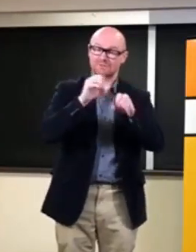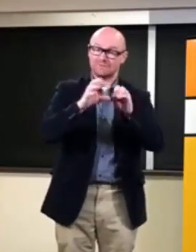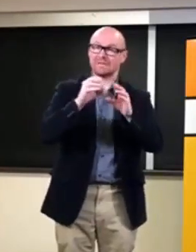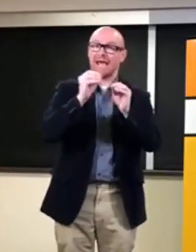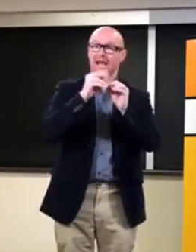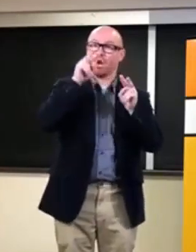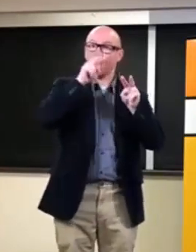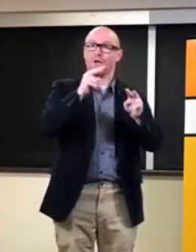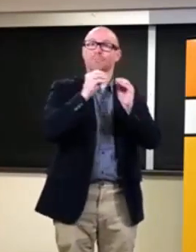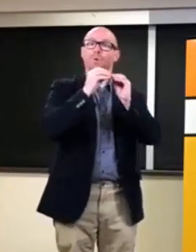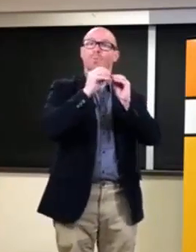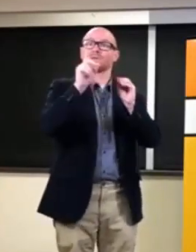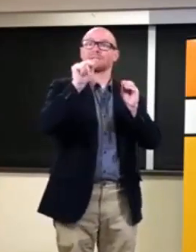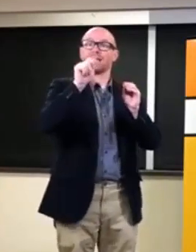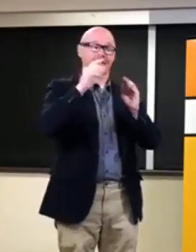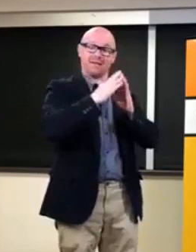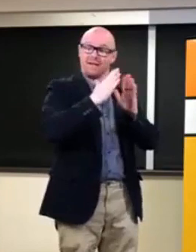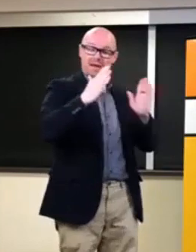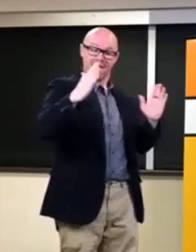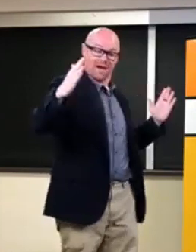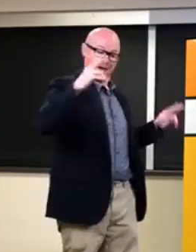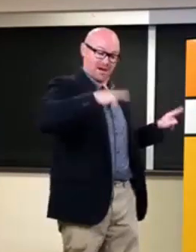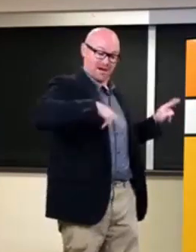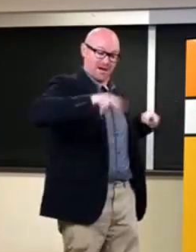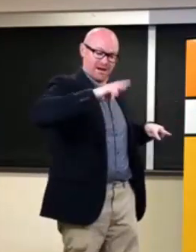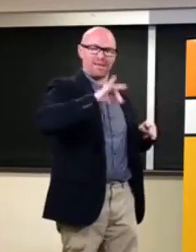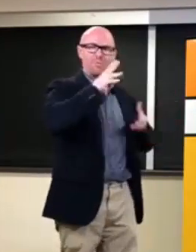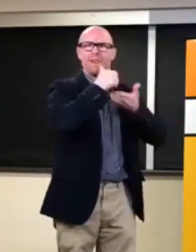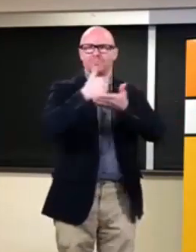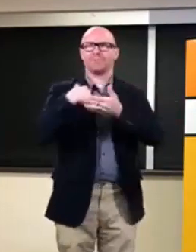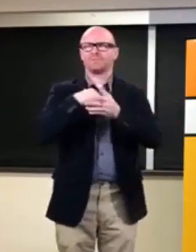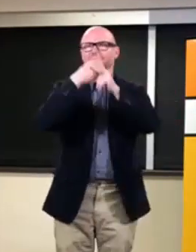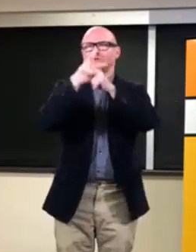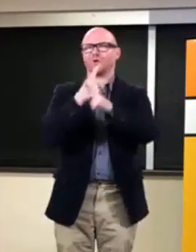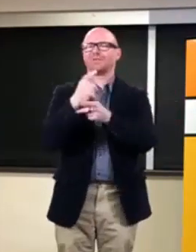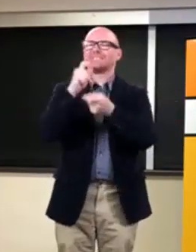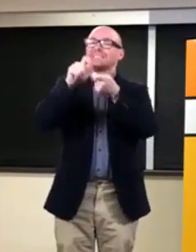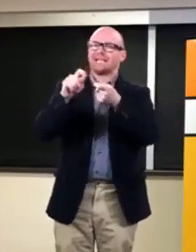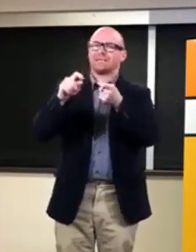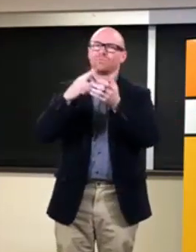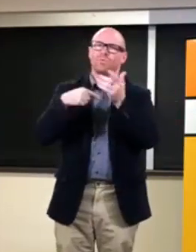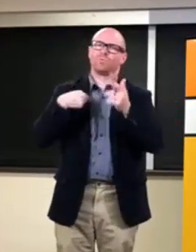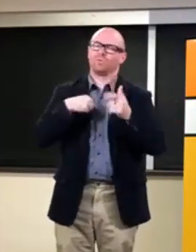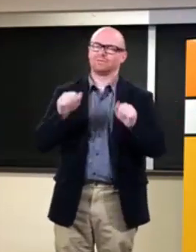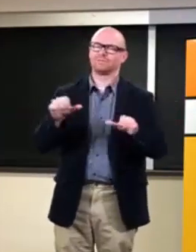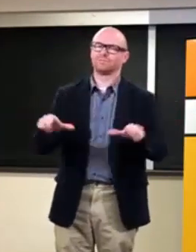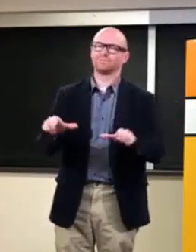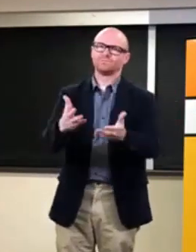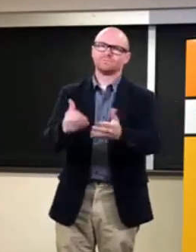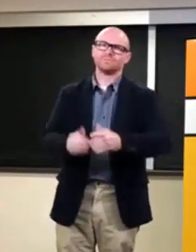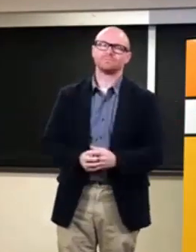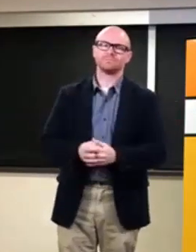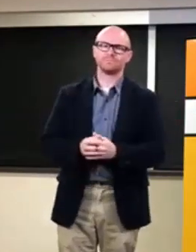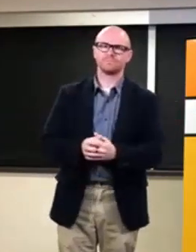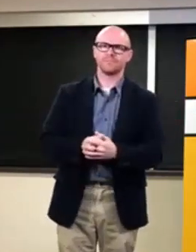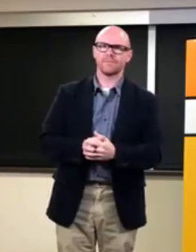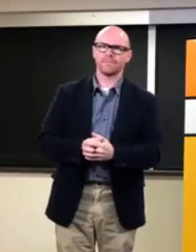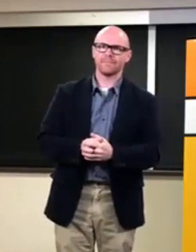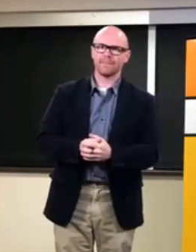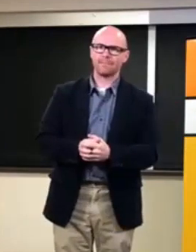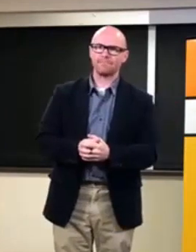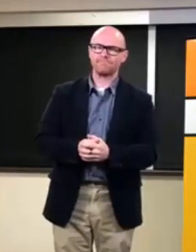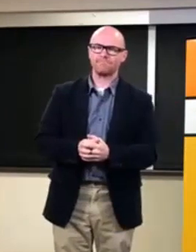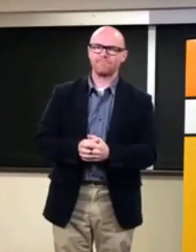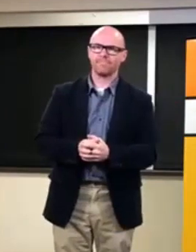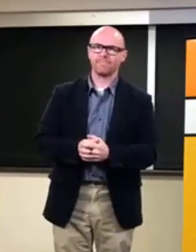well. So we'll keep you updated on those changes. And the U.S. Surgeon General has really, oh, sorry. Go ahead with the